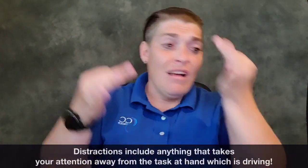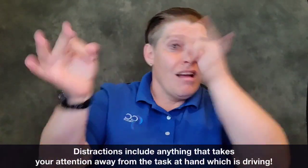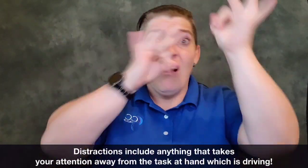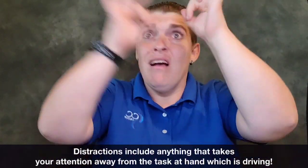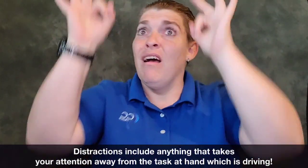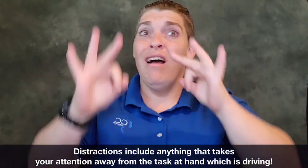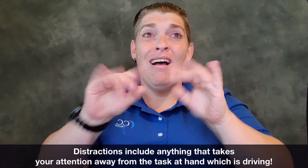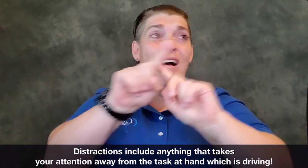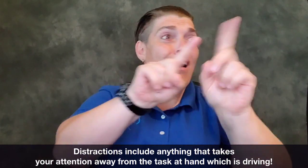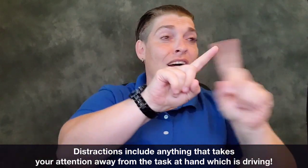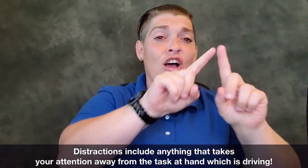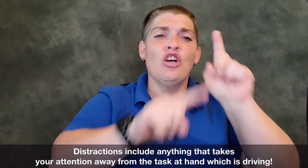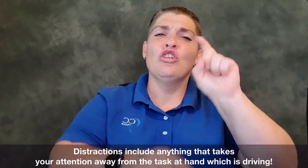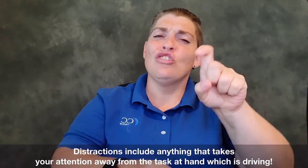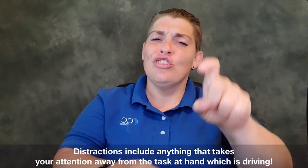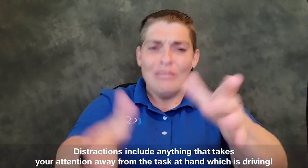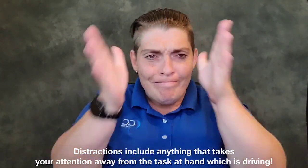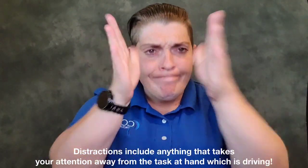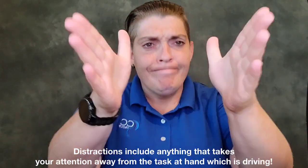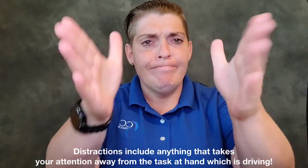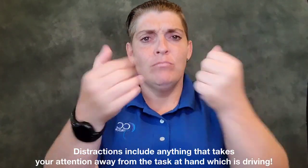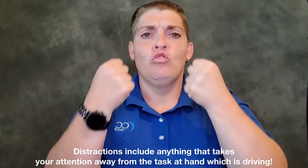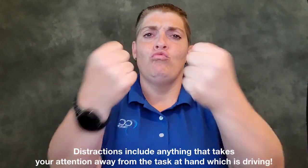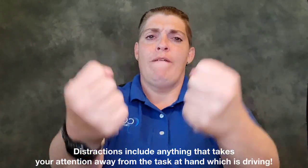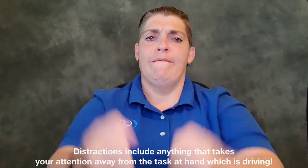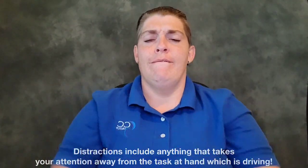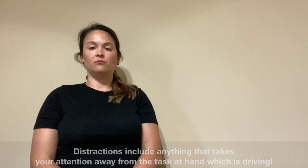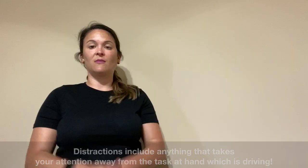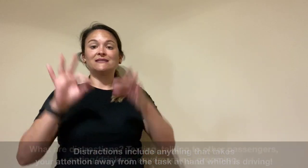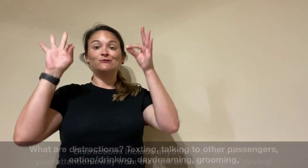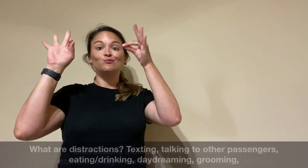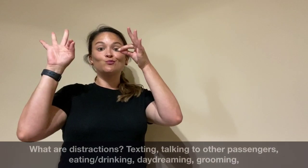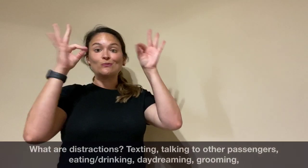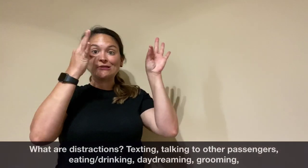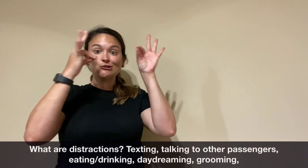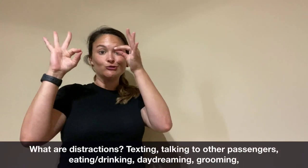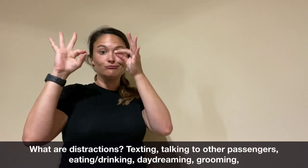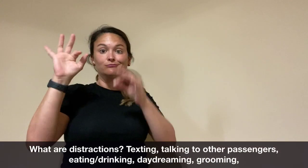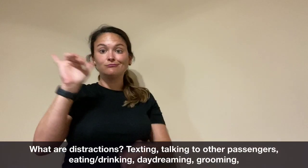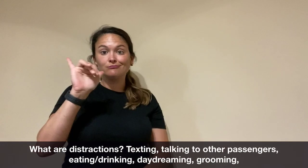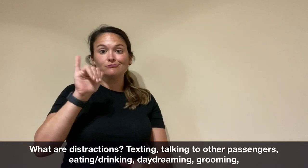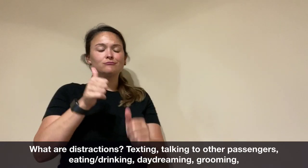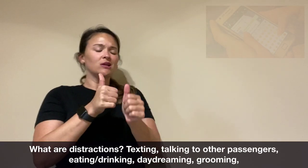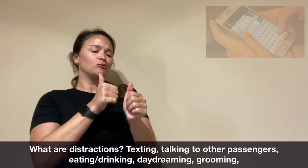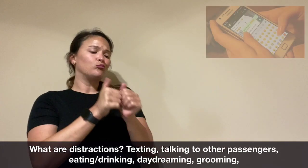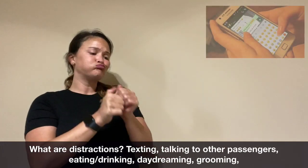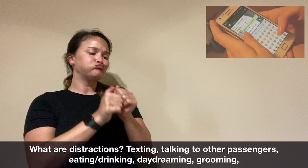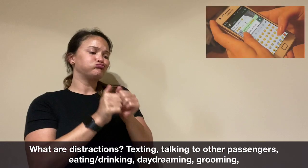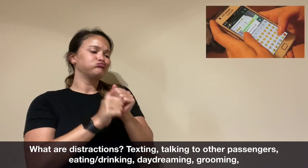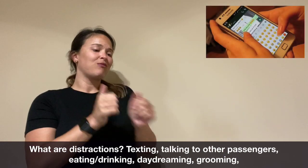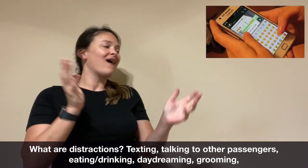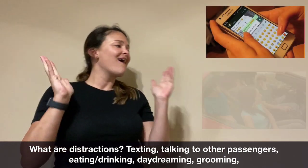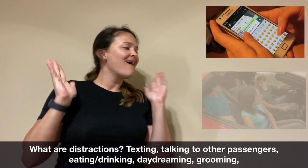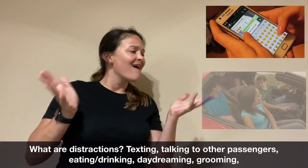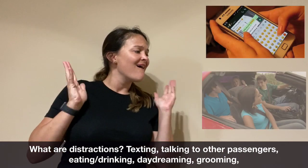takes your attention away from the task at hand, which is driving. What are distractions?